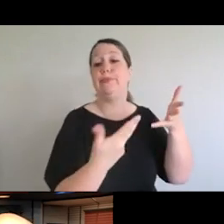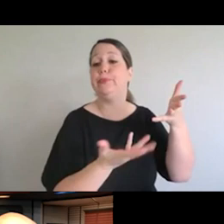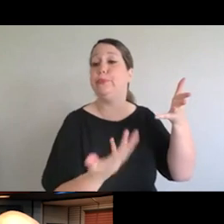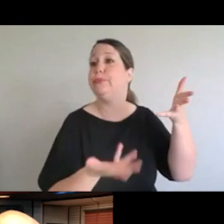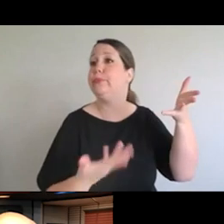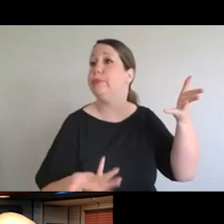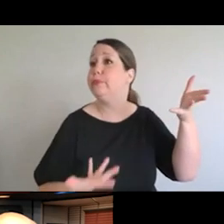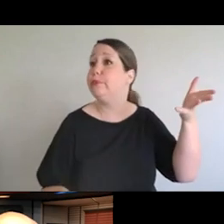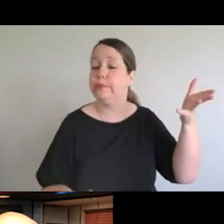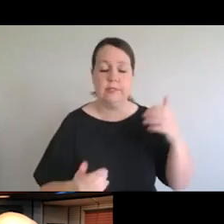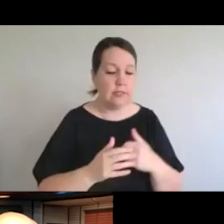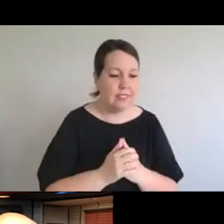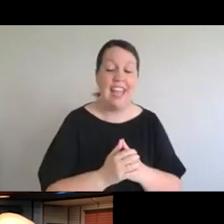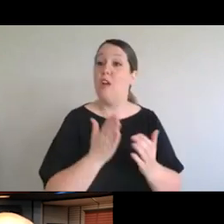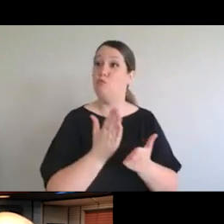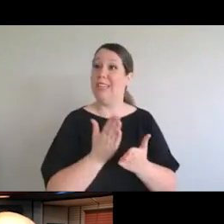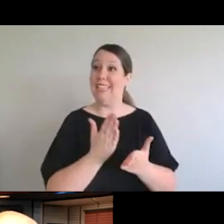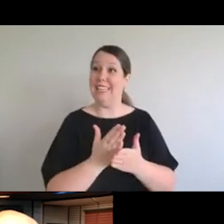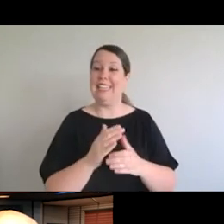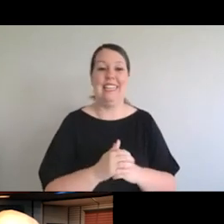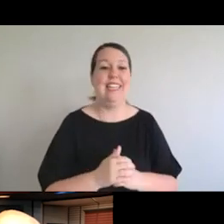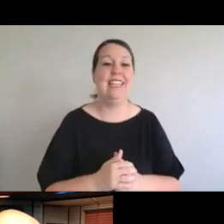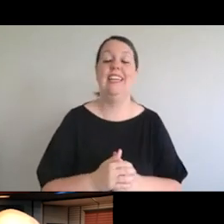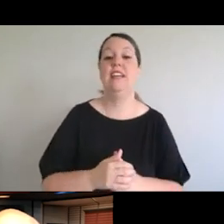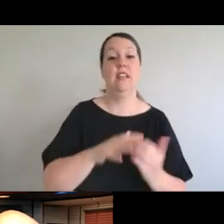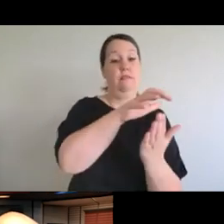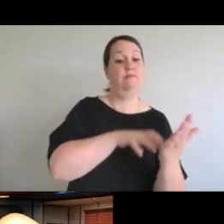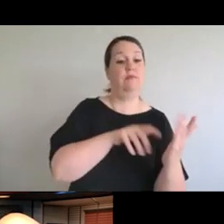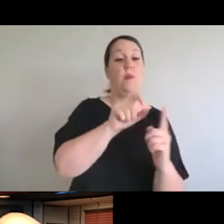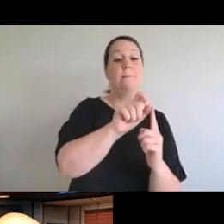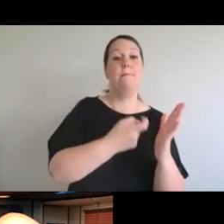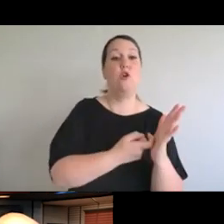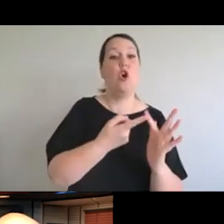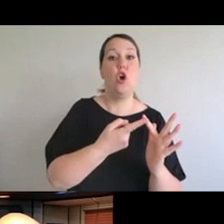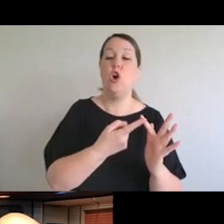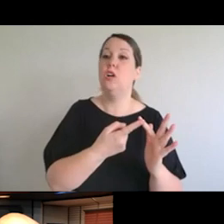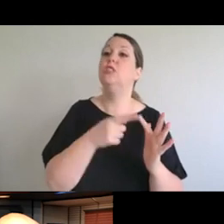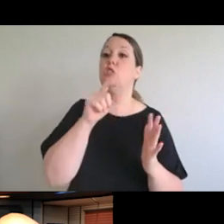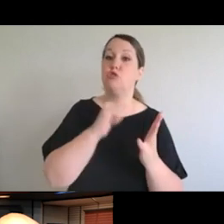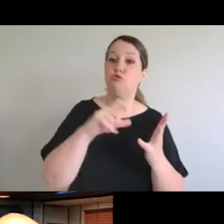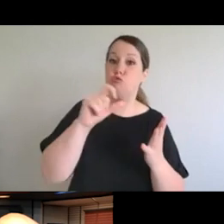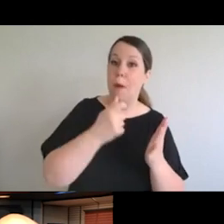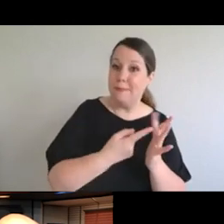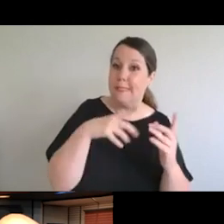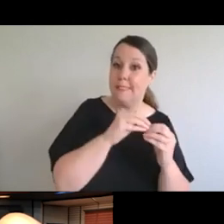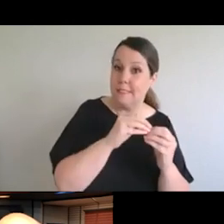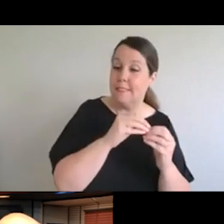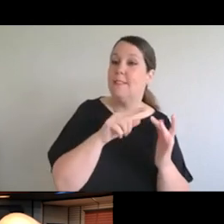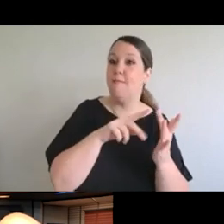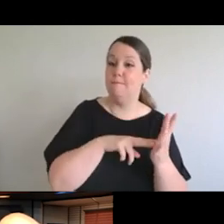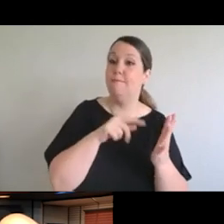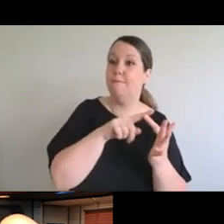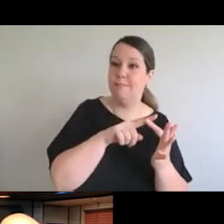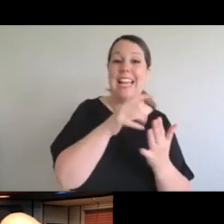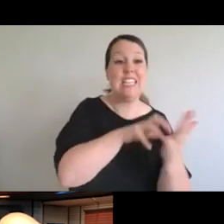in rejecting the option of prescriptive legislation, it says places like Canada, the US, they have prescriptive legislation, and they